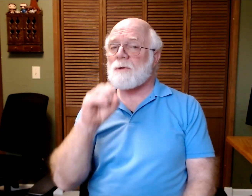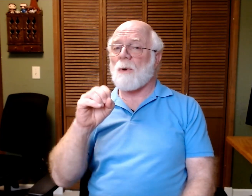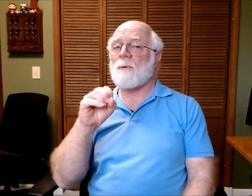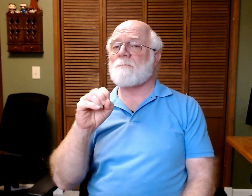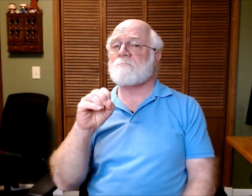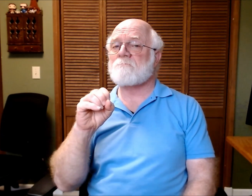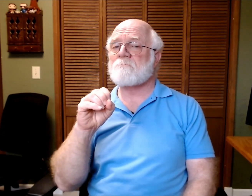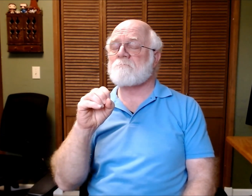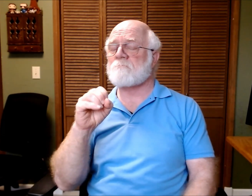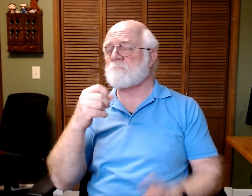So,